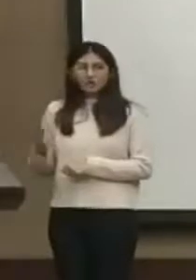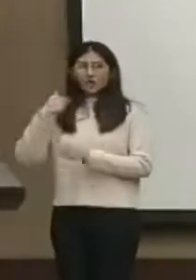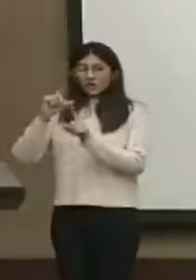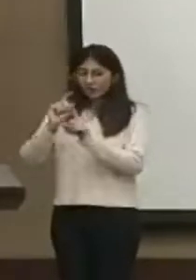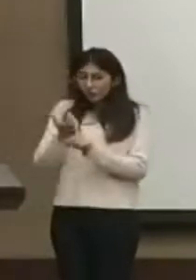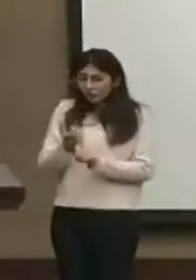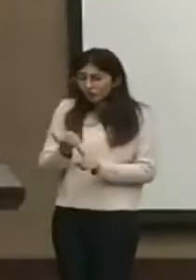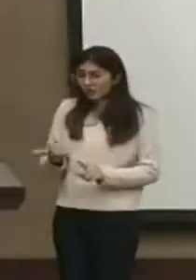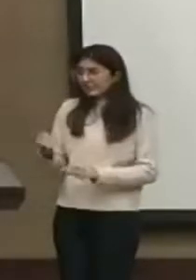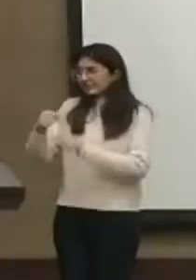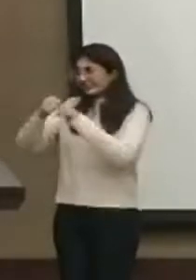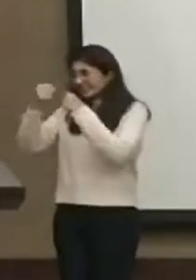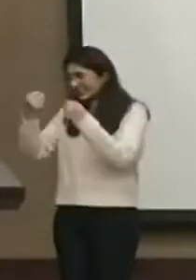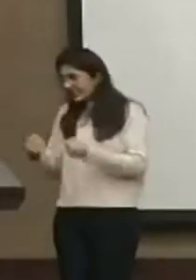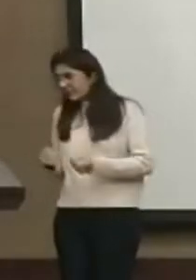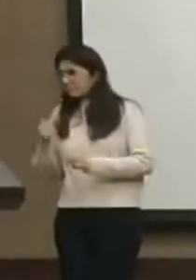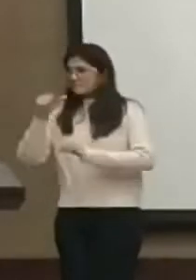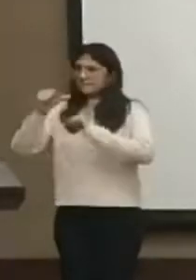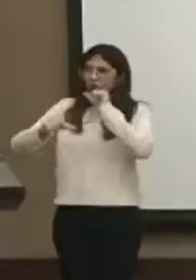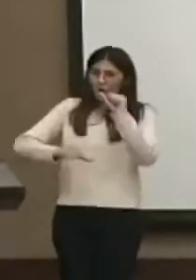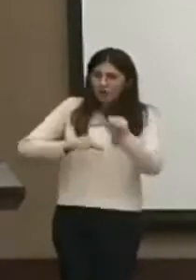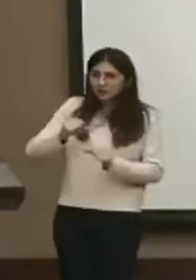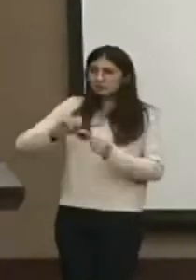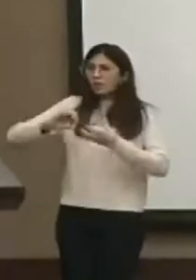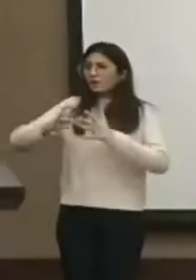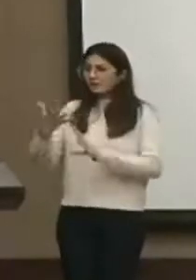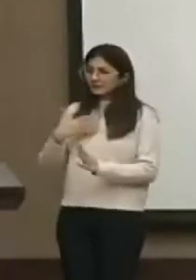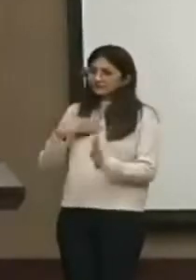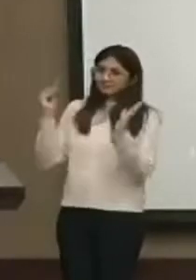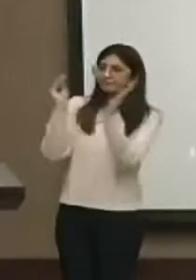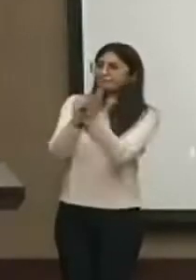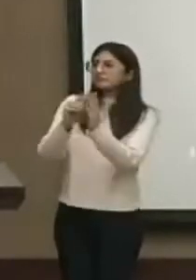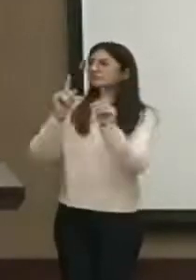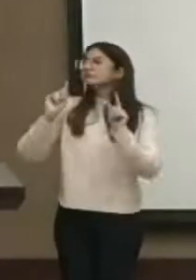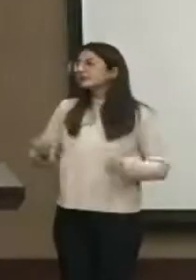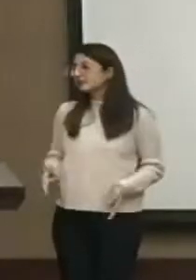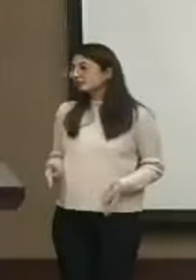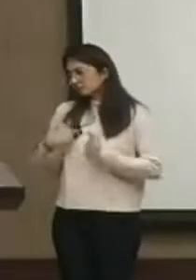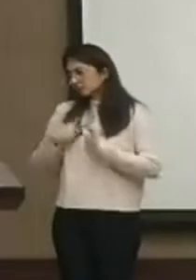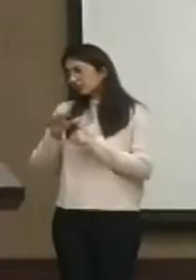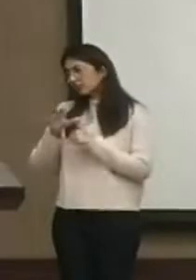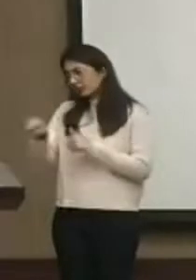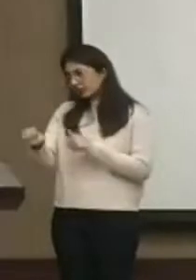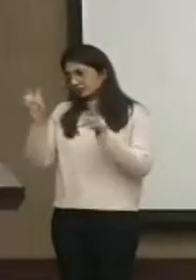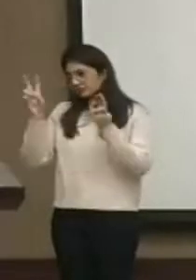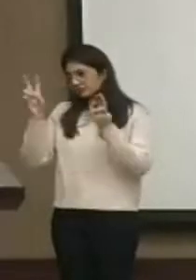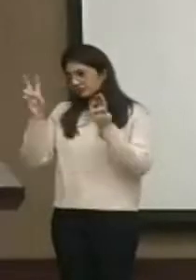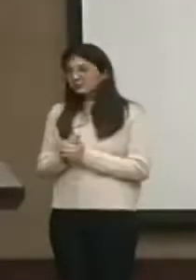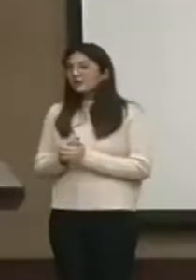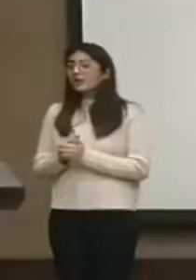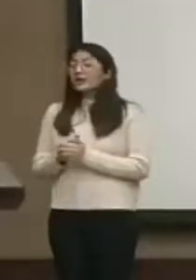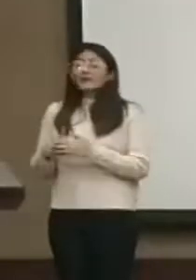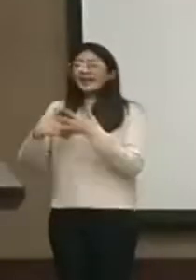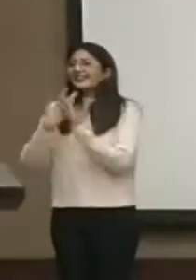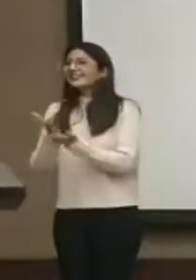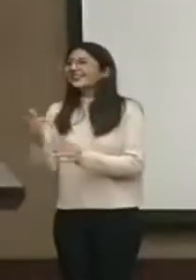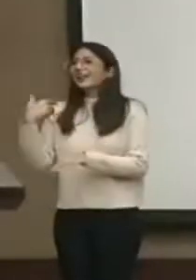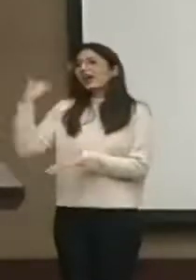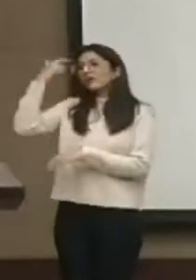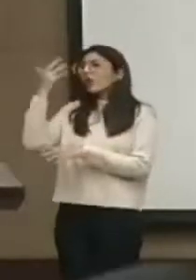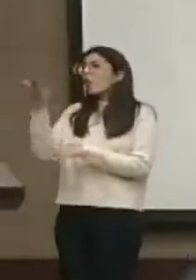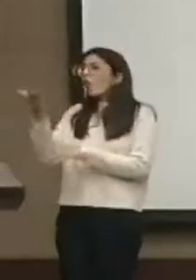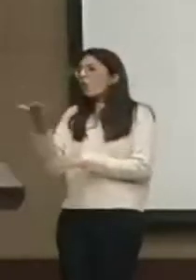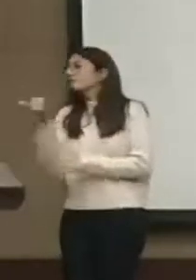system, process, and what we innovate for future. We don't want that it should be that something comes out and we're just trying